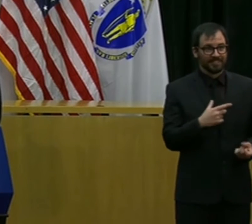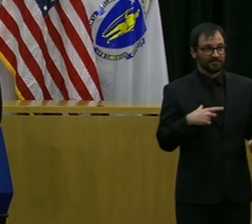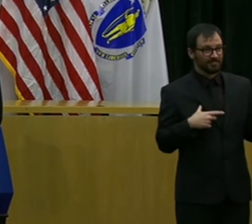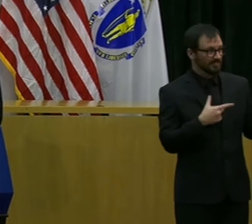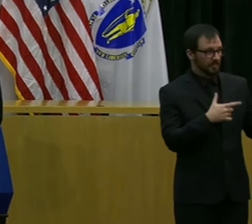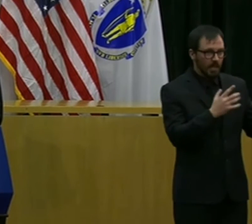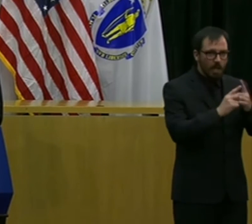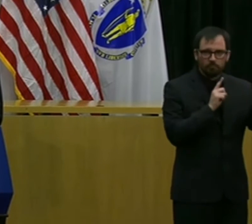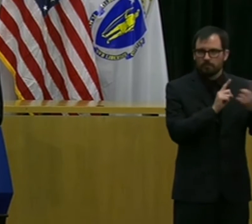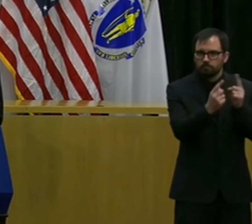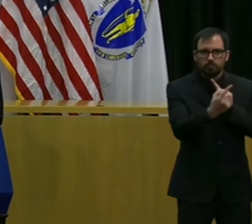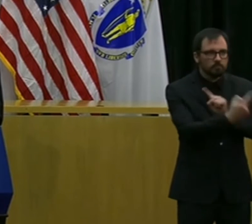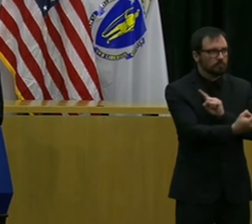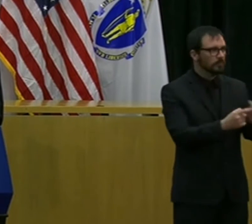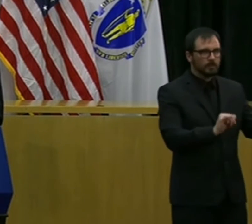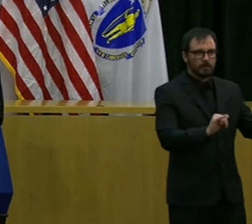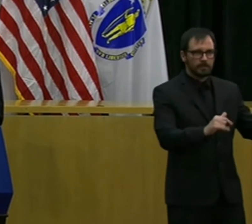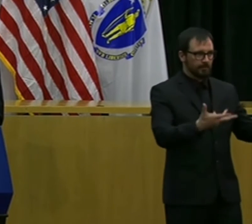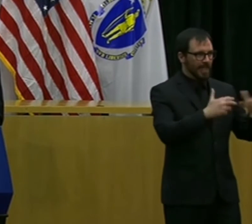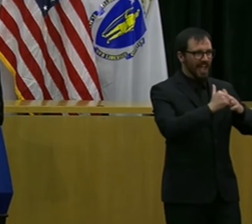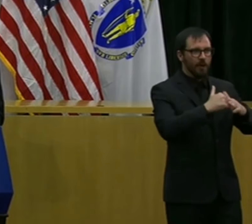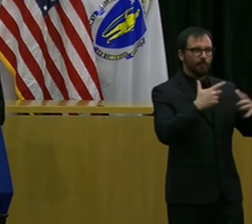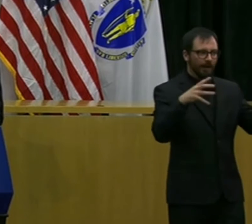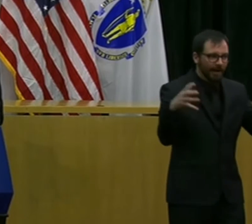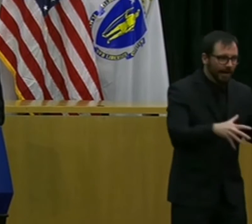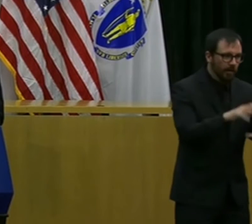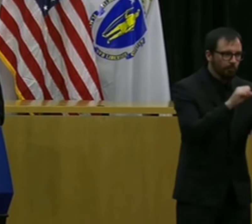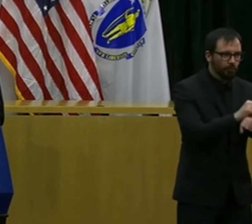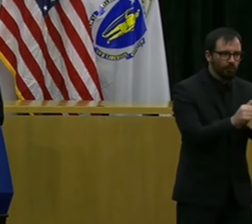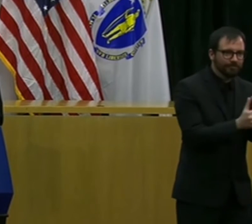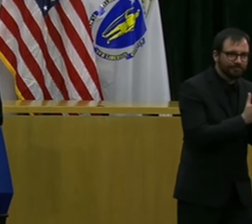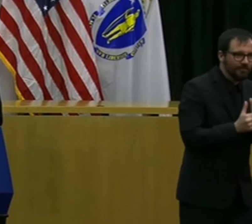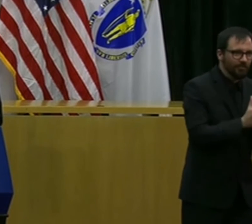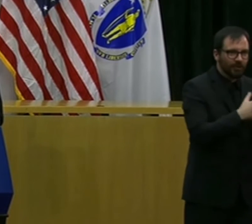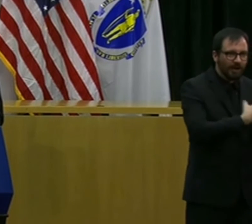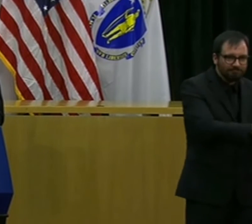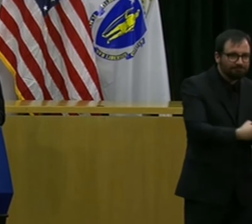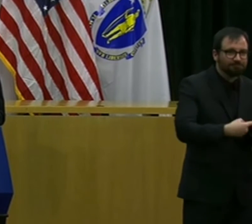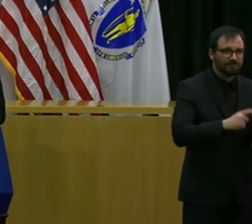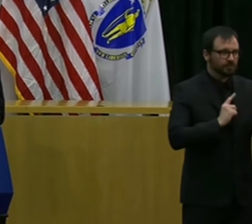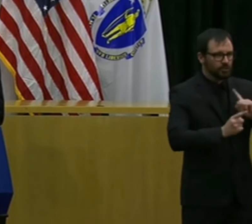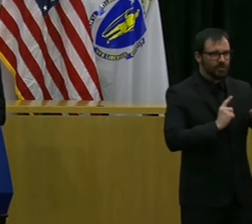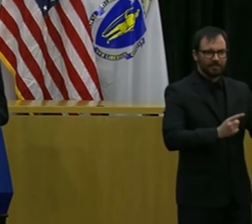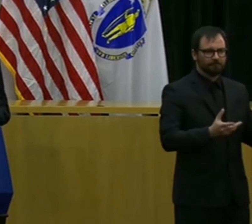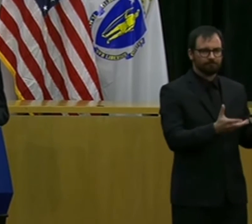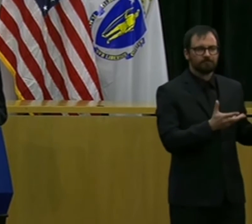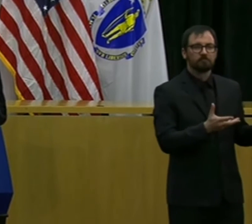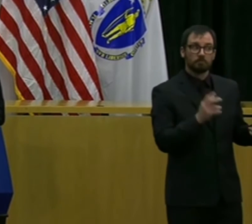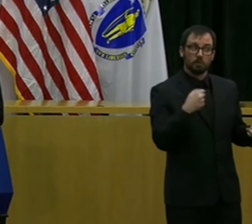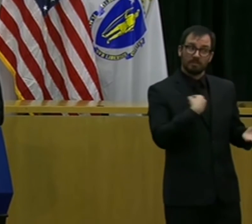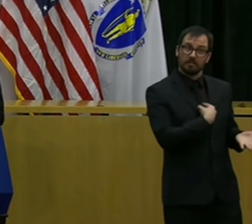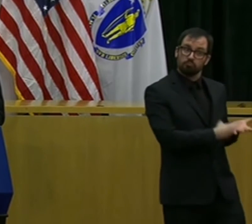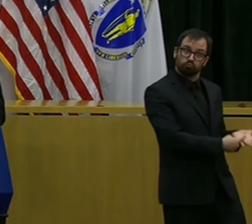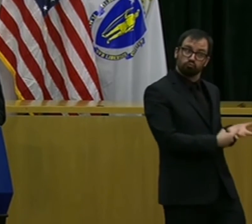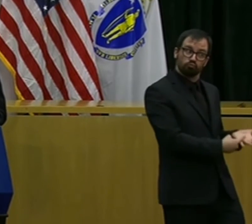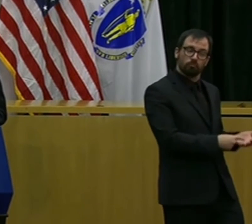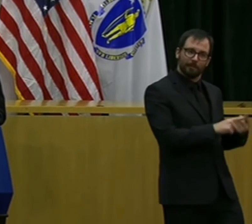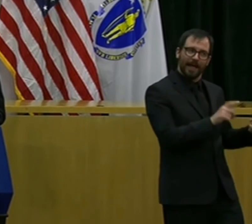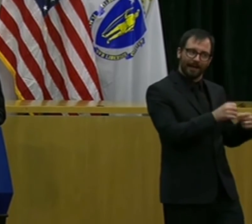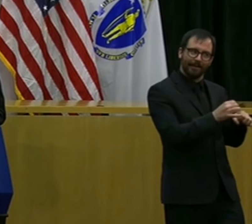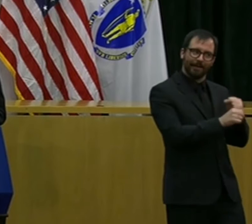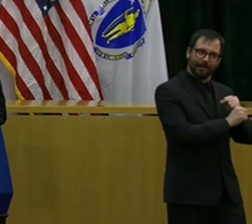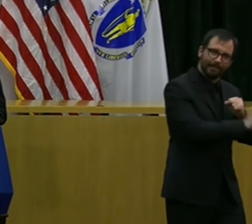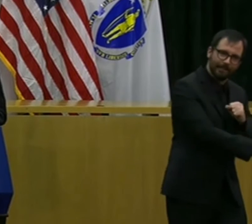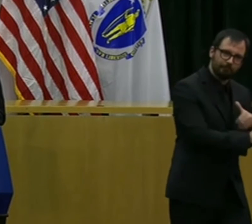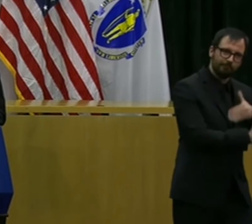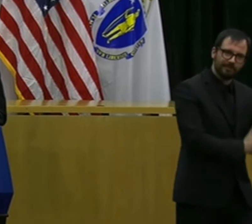I'm especially if going there's to an issue that the tele-legislation. legislature wants to work on. So there's a back and forth going on between our administration, the House and the Senate,